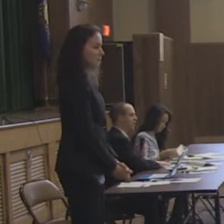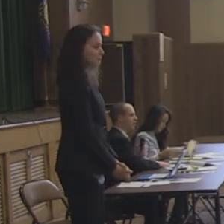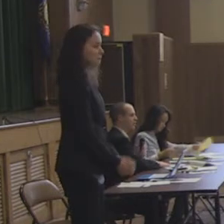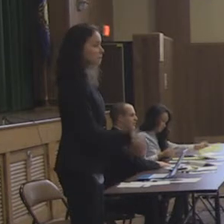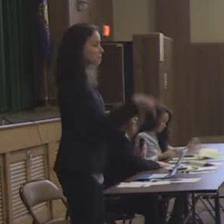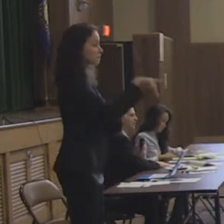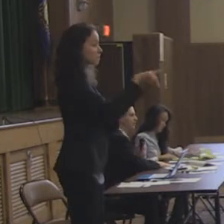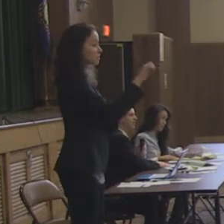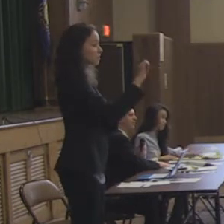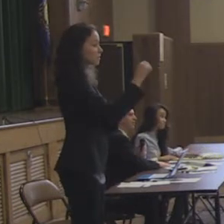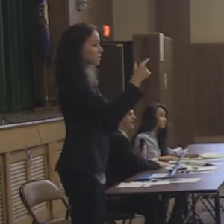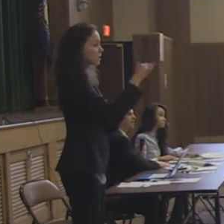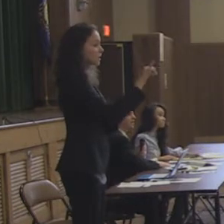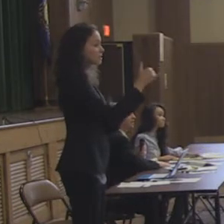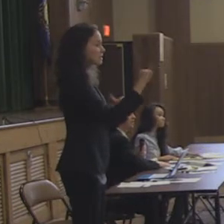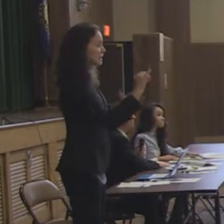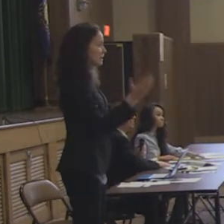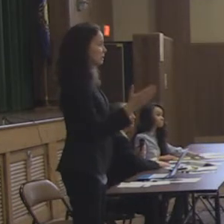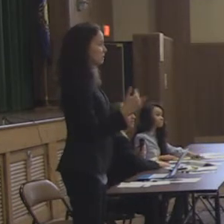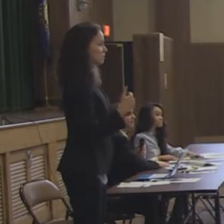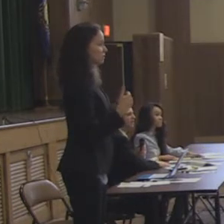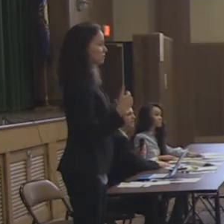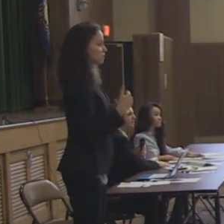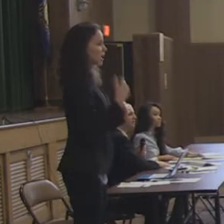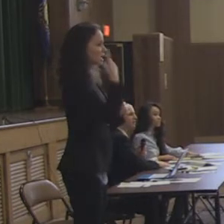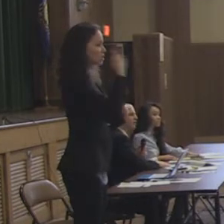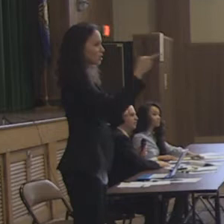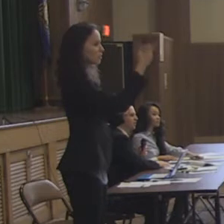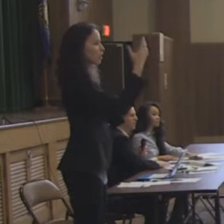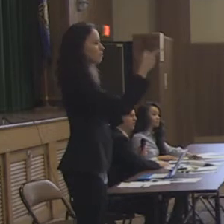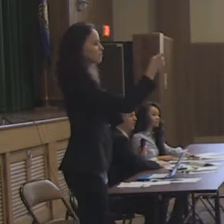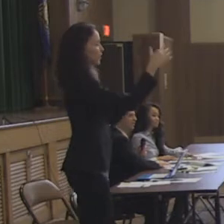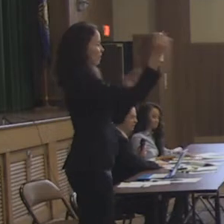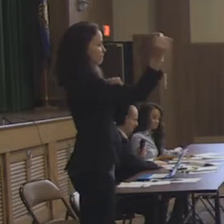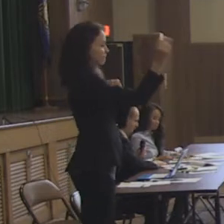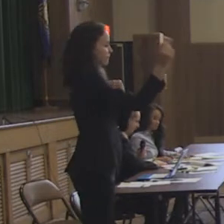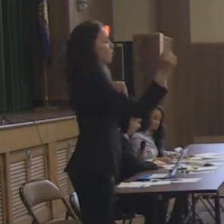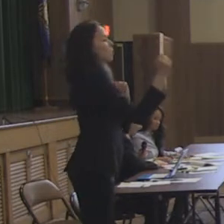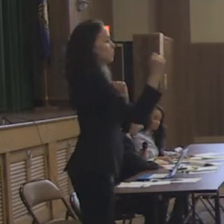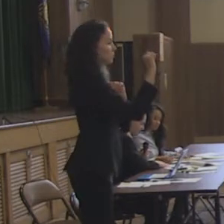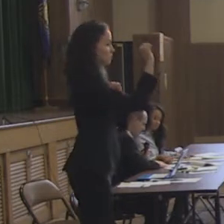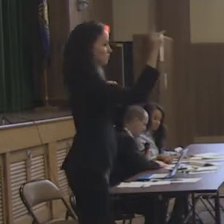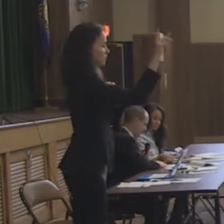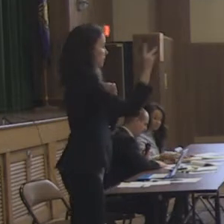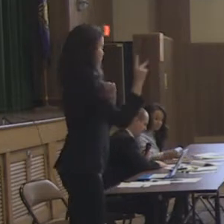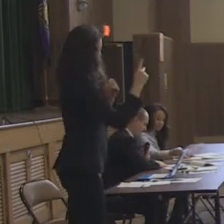Is Peggy still here? Sorry, in the back before. Oh, shift. Okay.